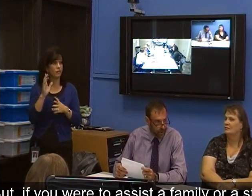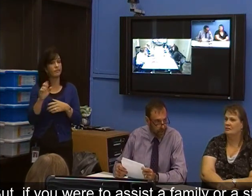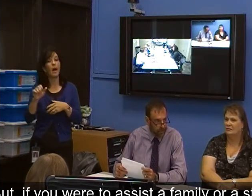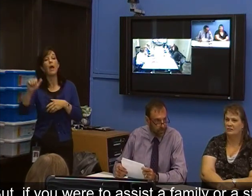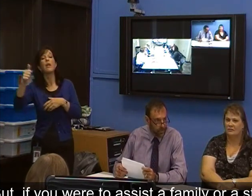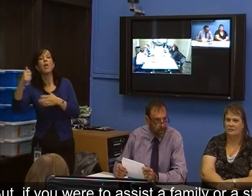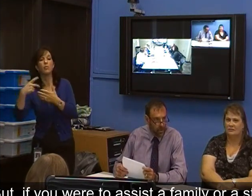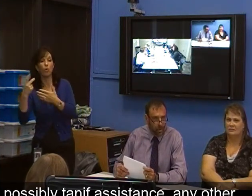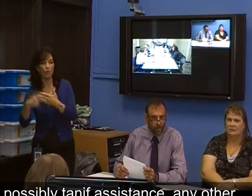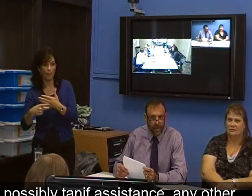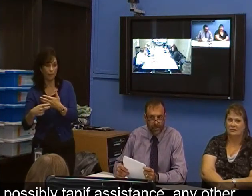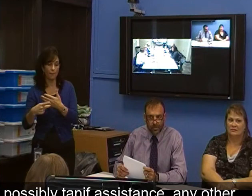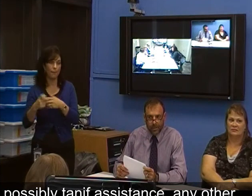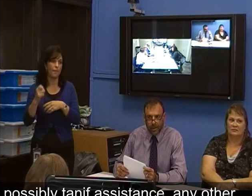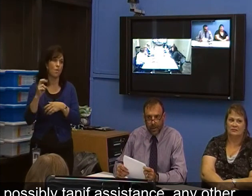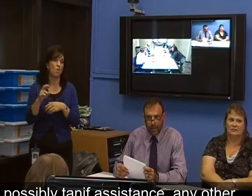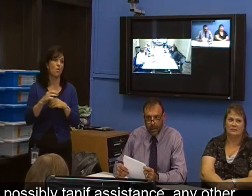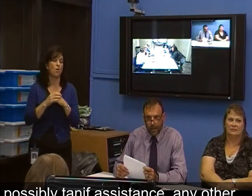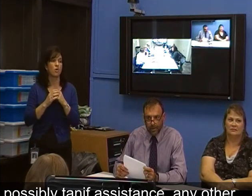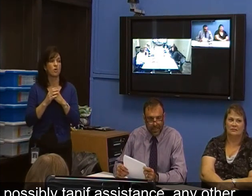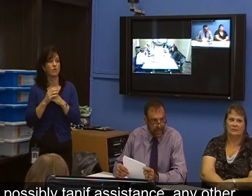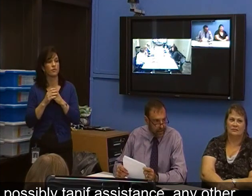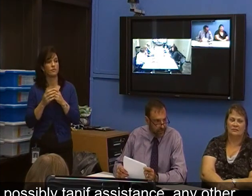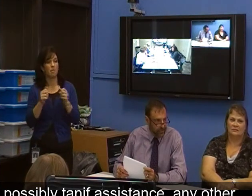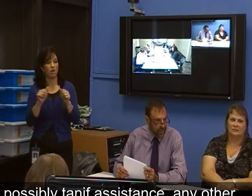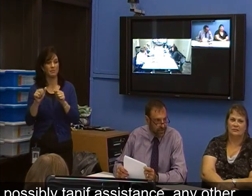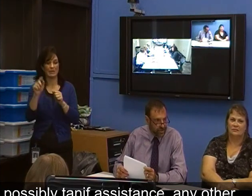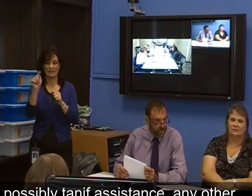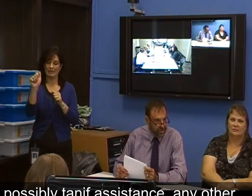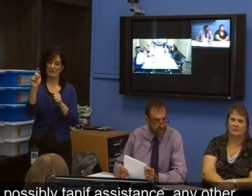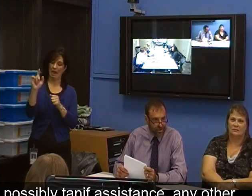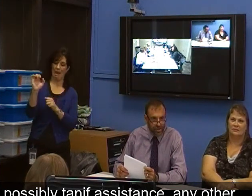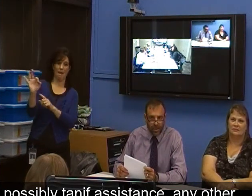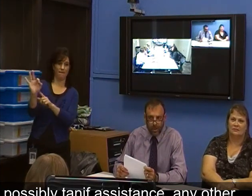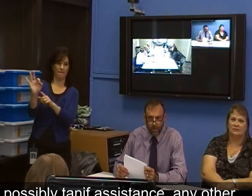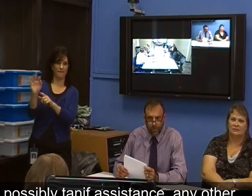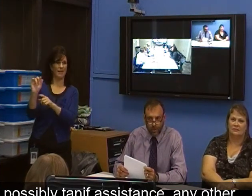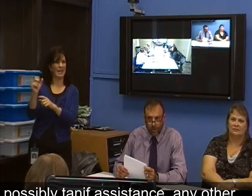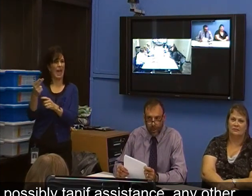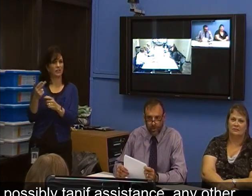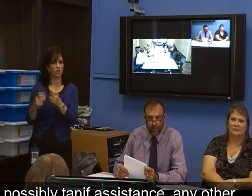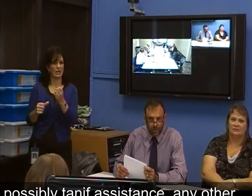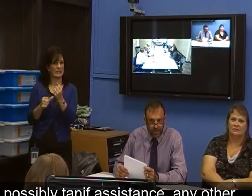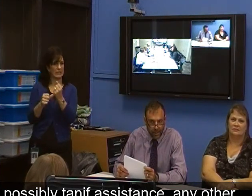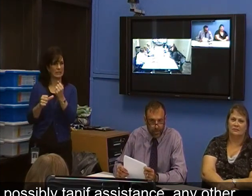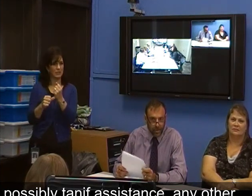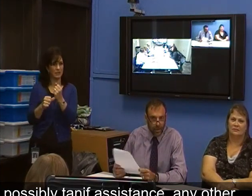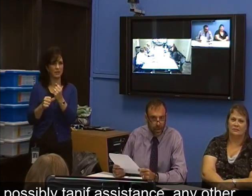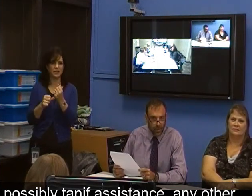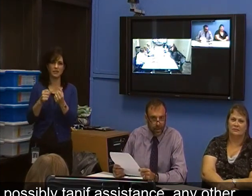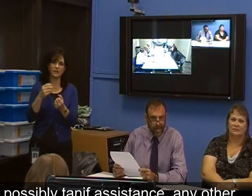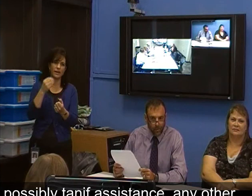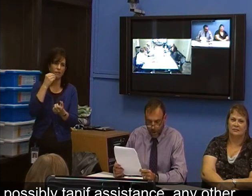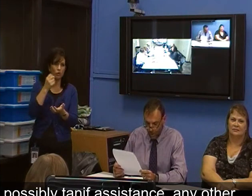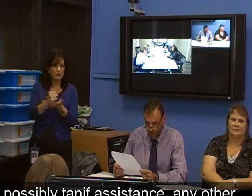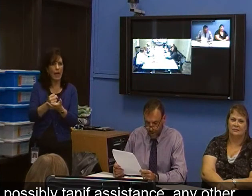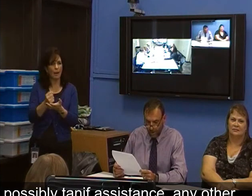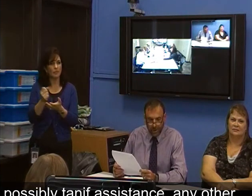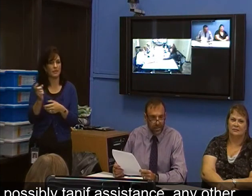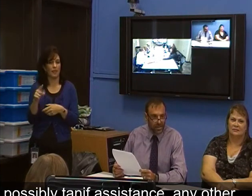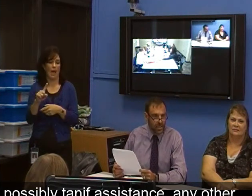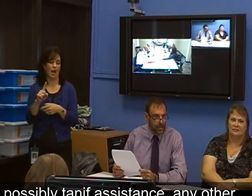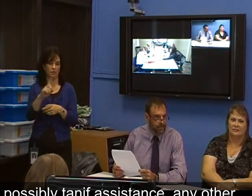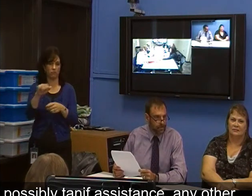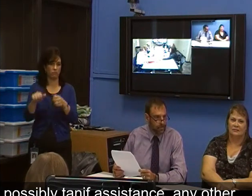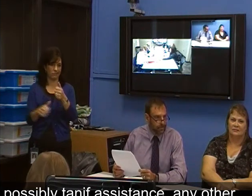another program, or possibly TANF, cash assistance, any other programs, food stamps, that would go